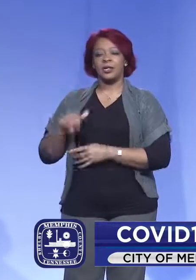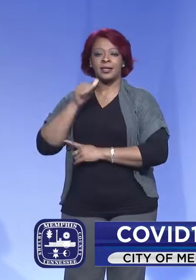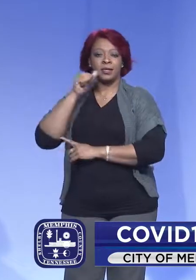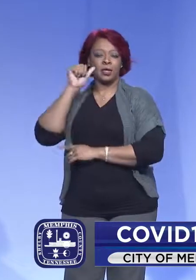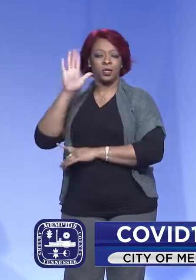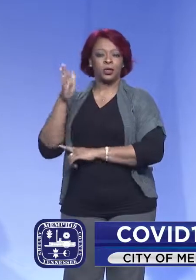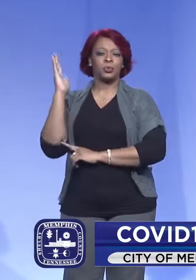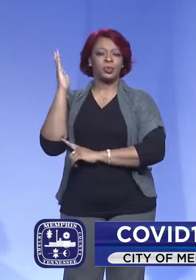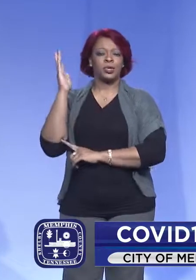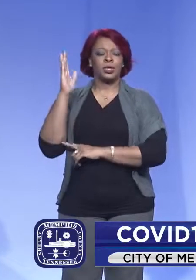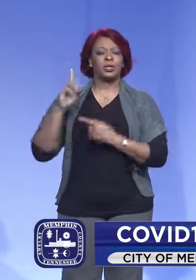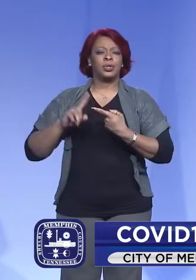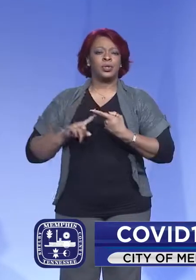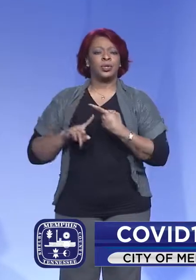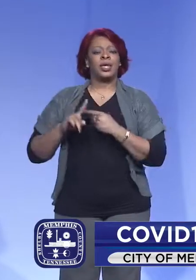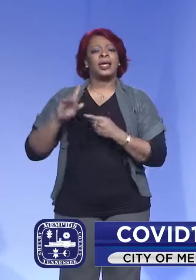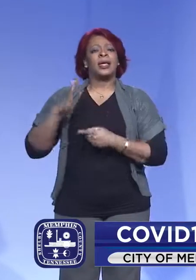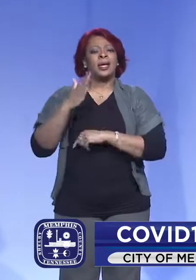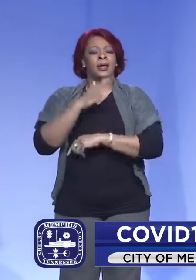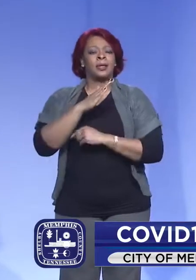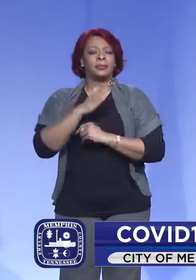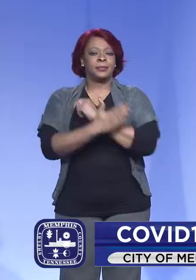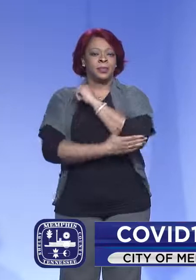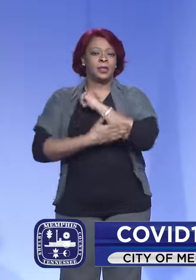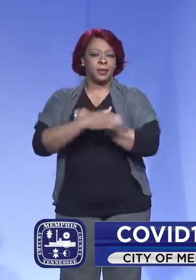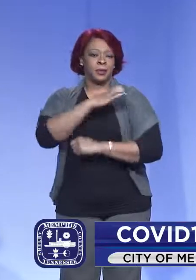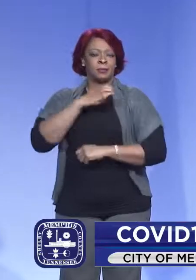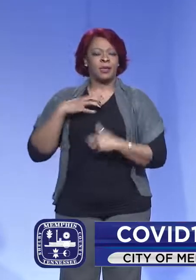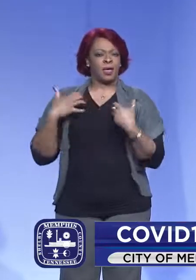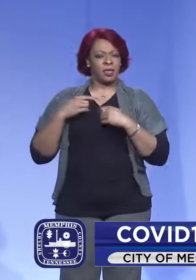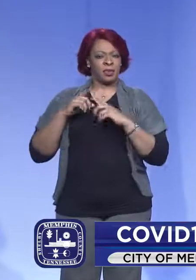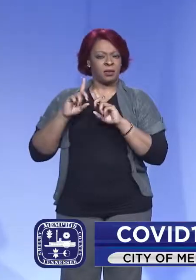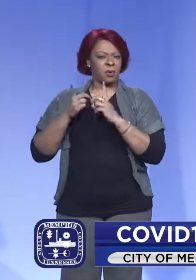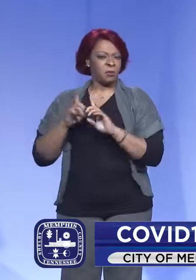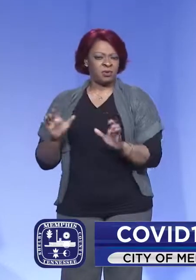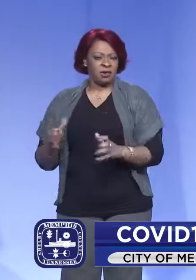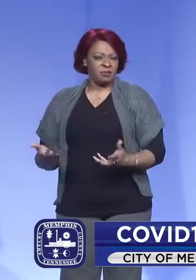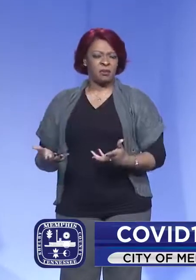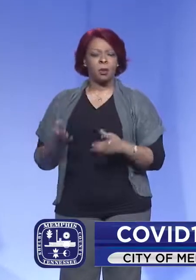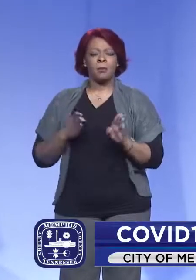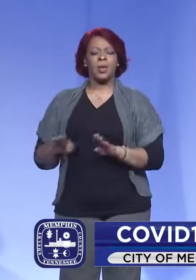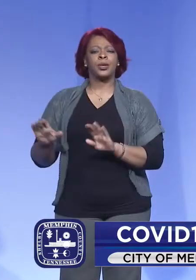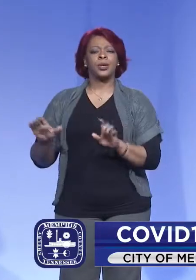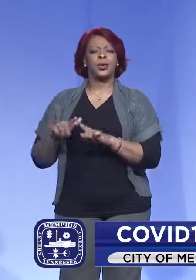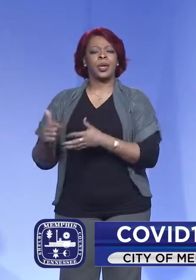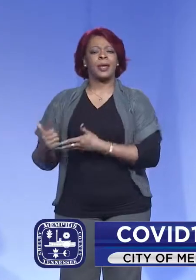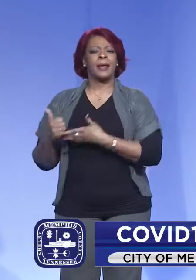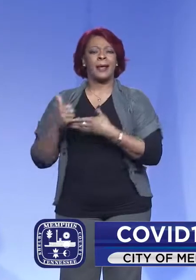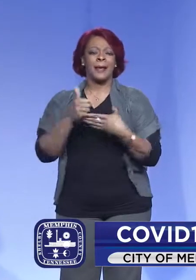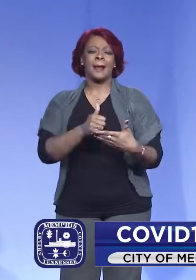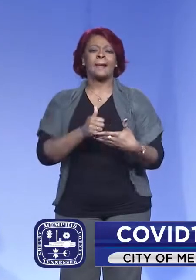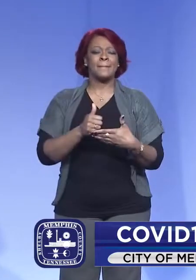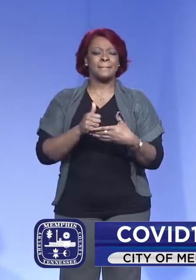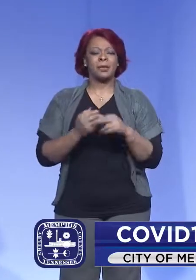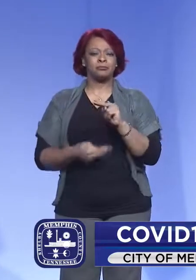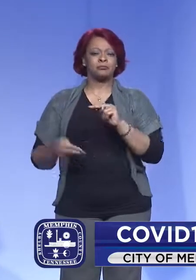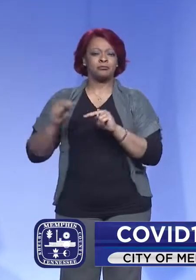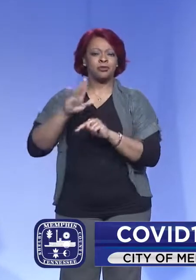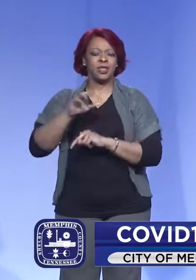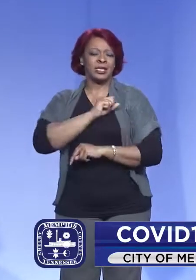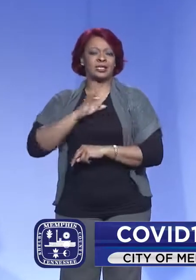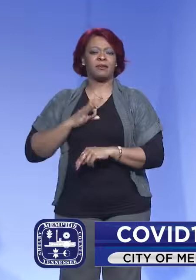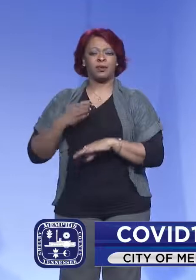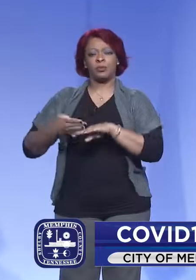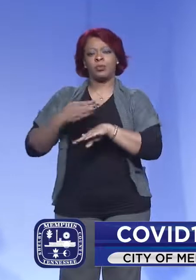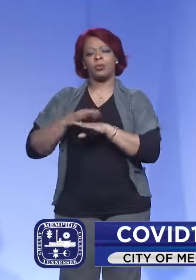in your presentation to the county commission, but what has the health department done or is planning to do to kind of help bulk up staffing and help improve